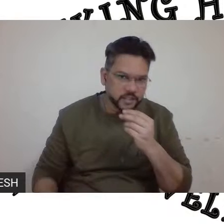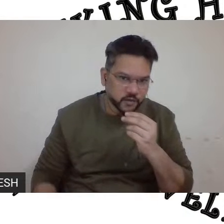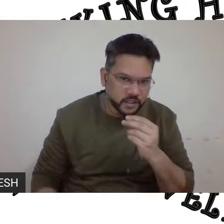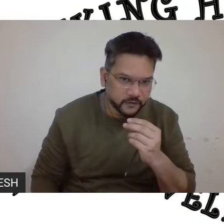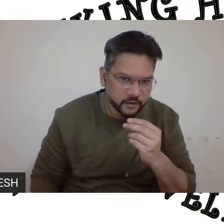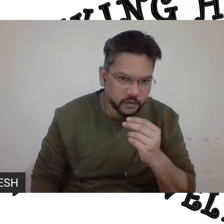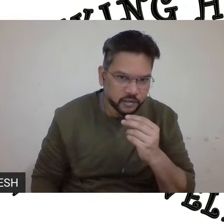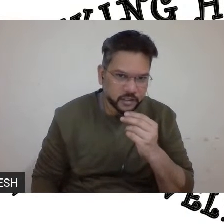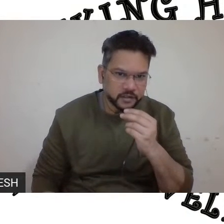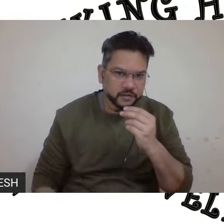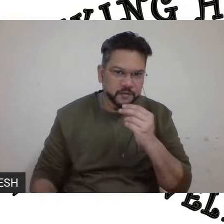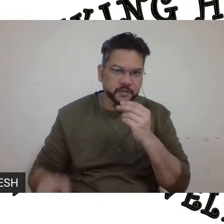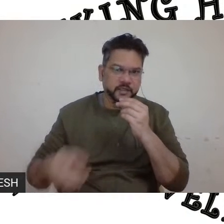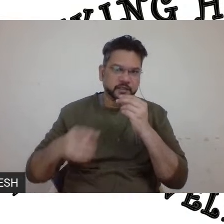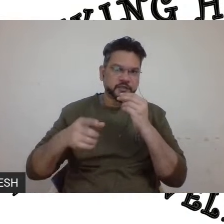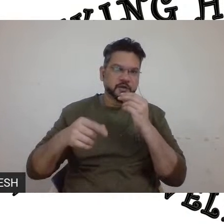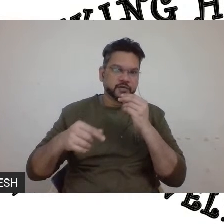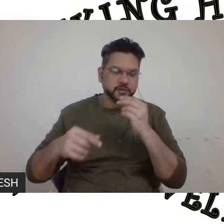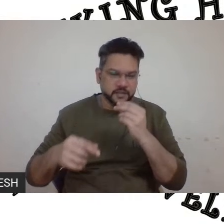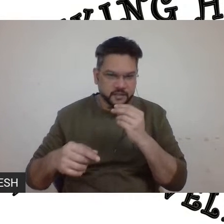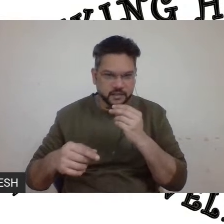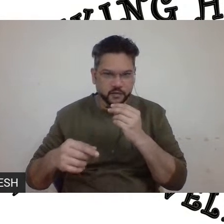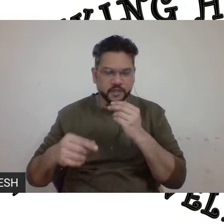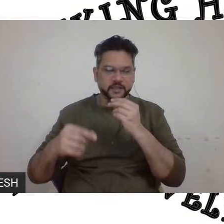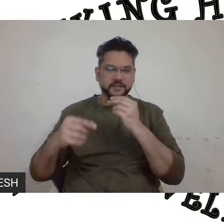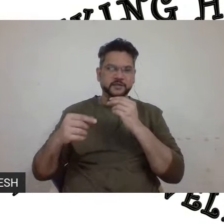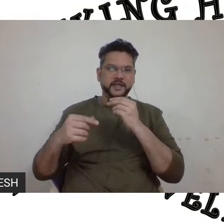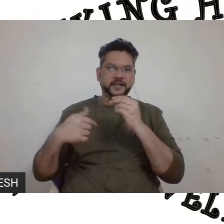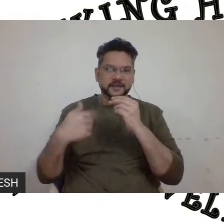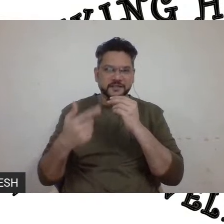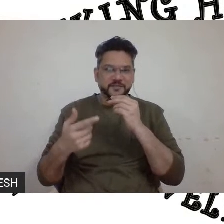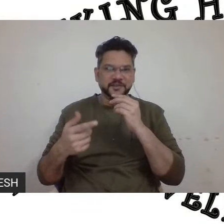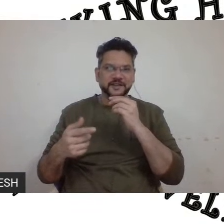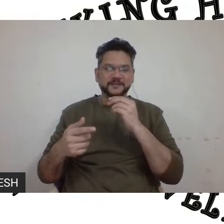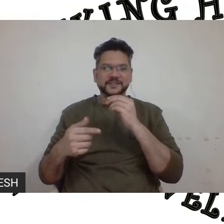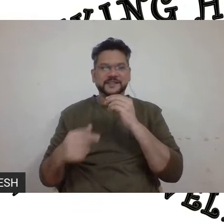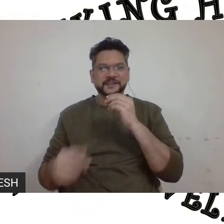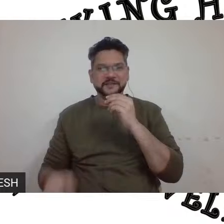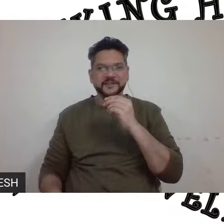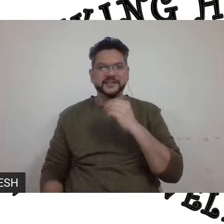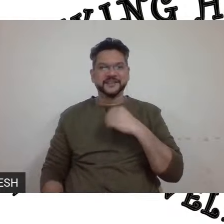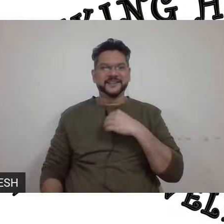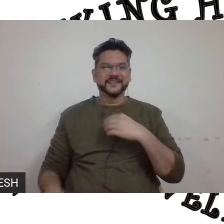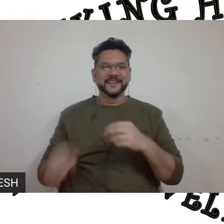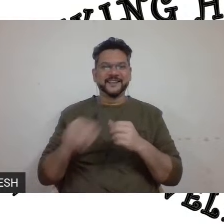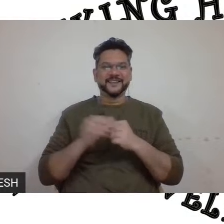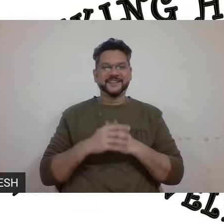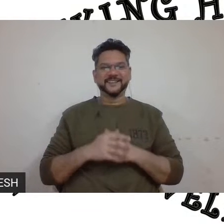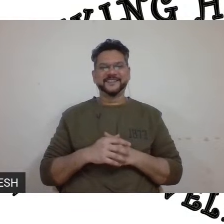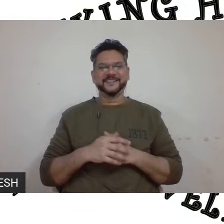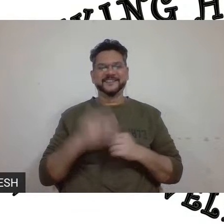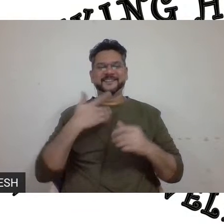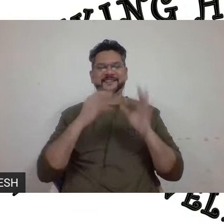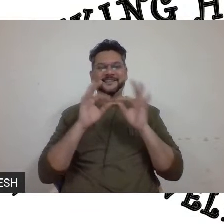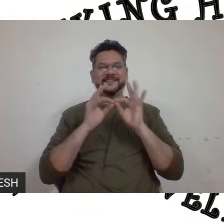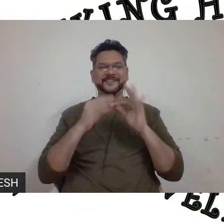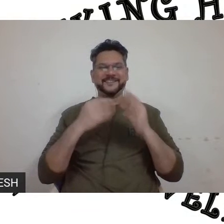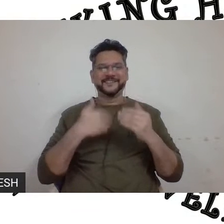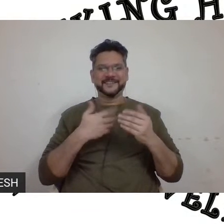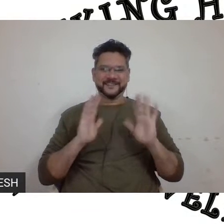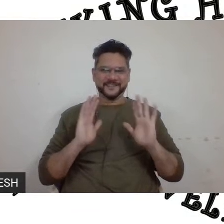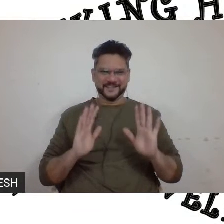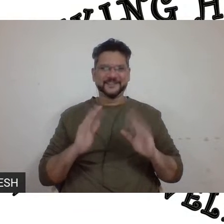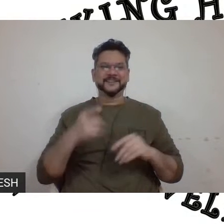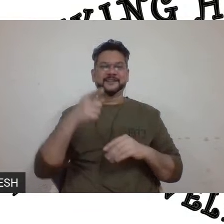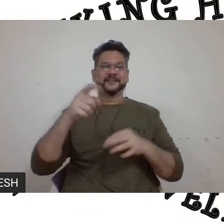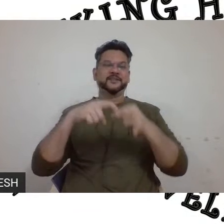Yeah, I'm just waiting for the moderator to respond to his query. So I can't respond. I'm just the interpreter. Yeah, because as per the